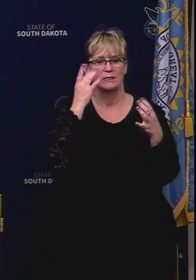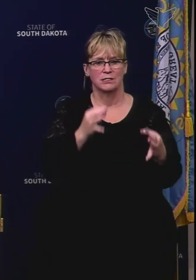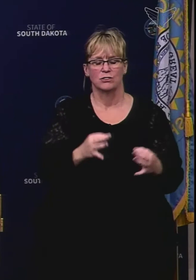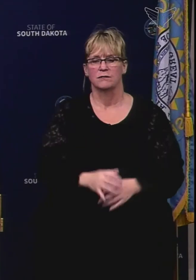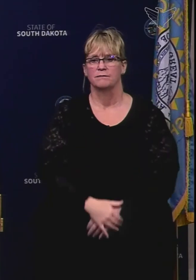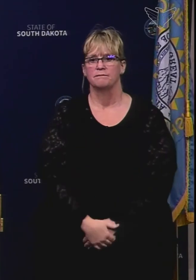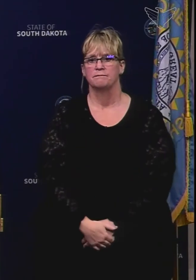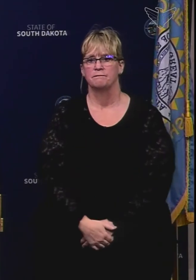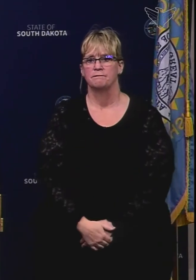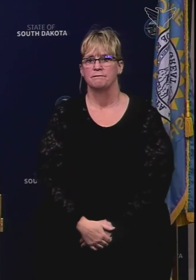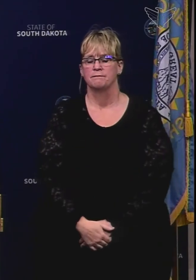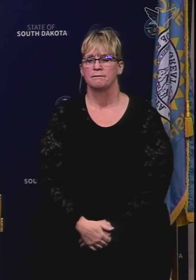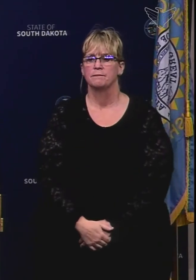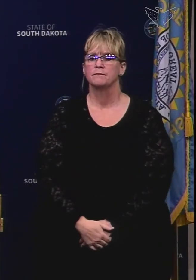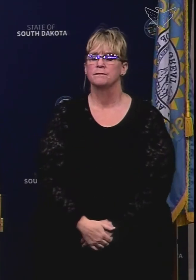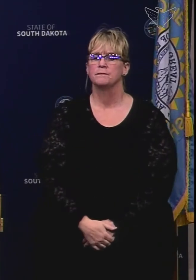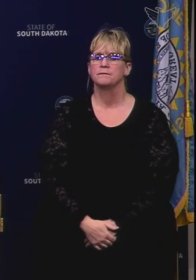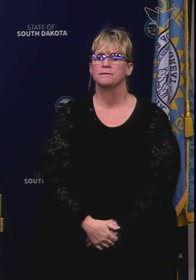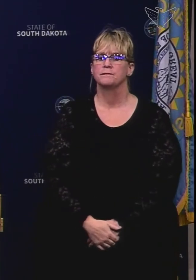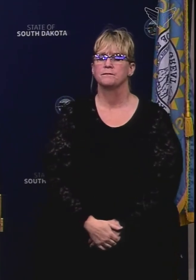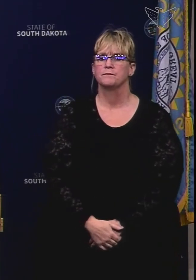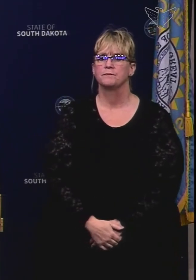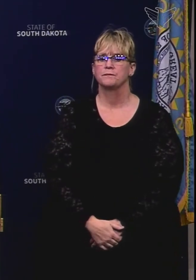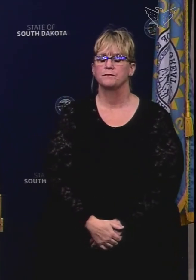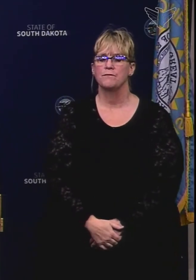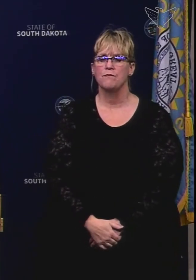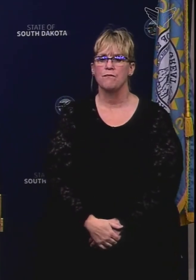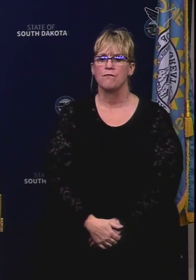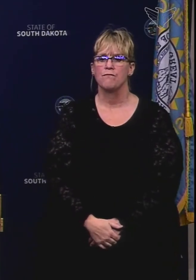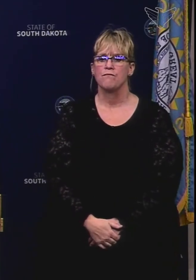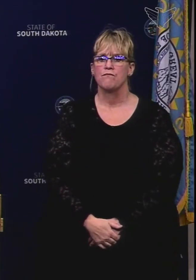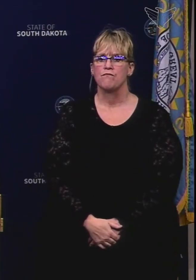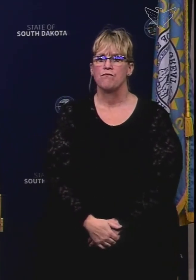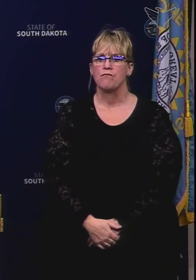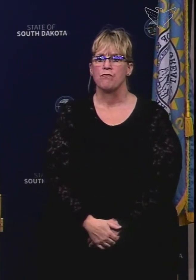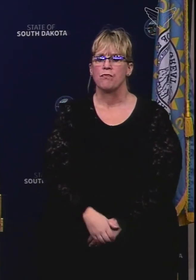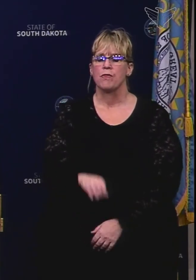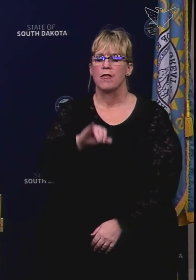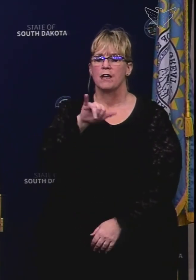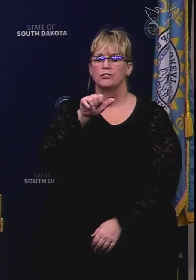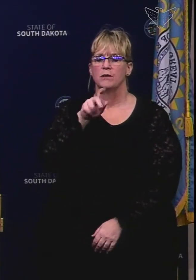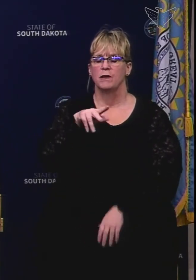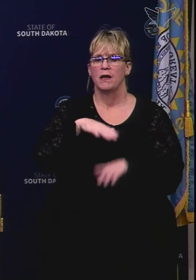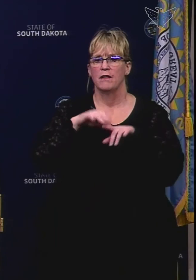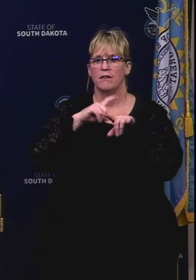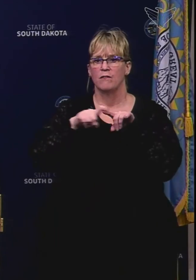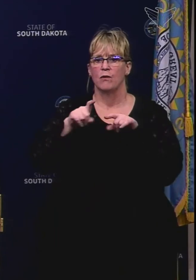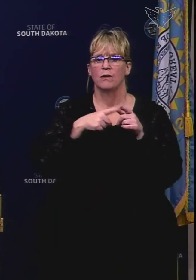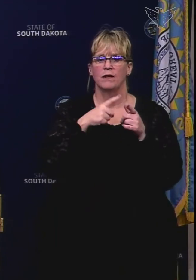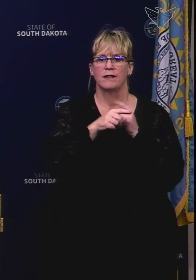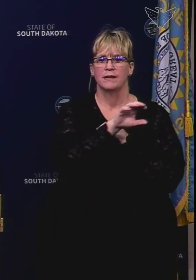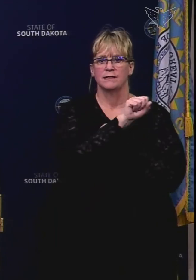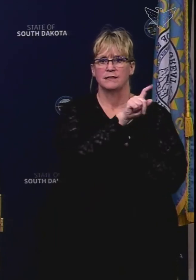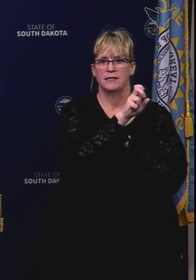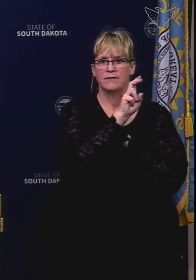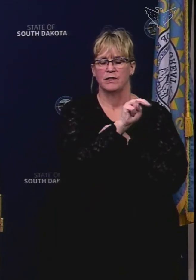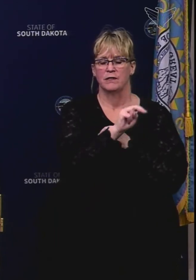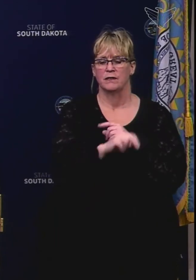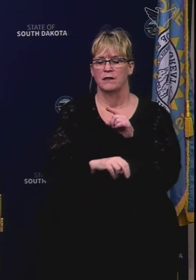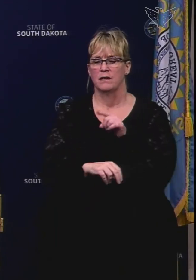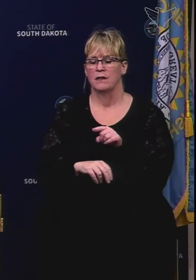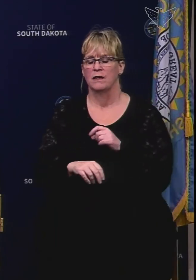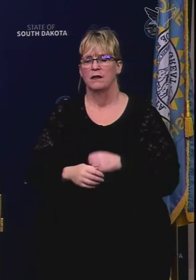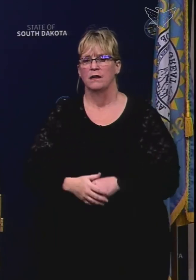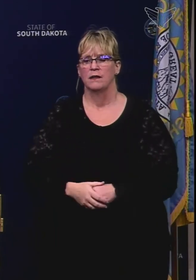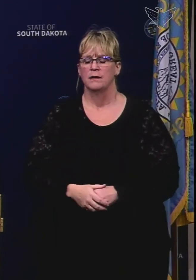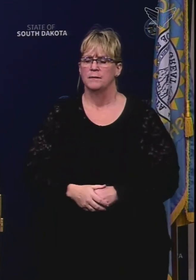Okay, thanks. Governor JP from Governor, KON. this is Stephen Gross, maybe. Okay, let's go to JP and then Stephen.